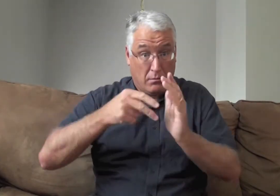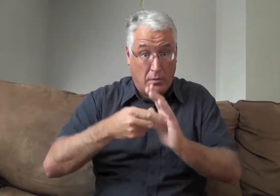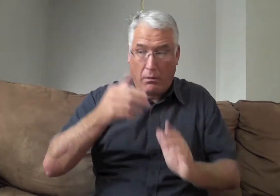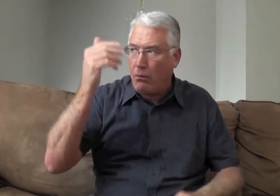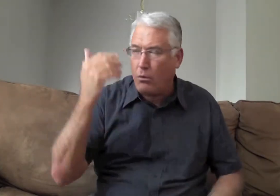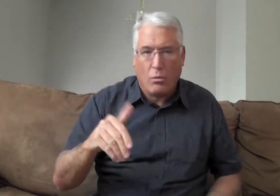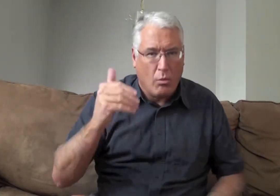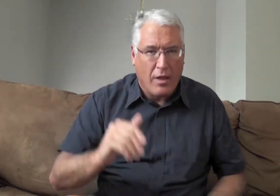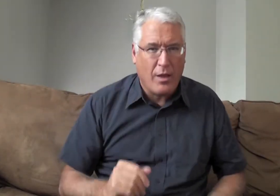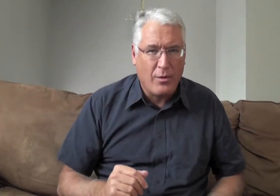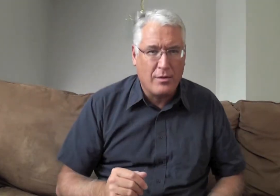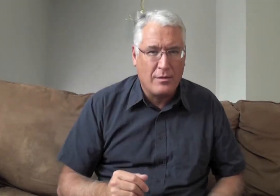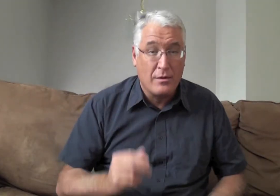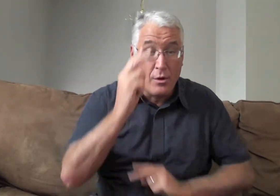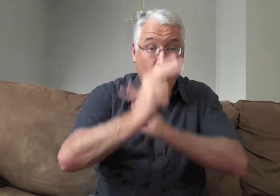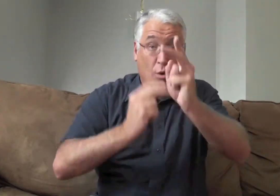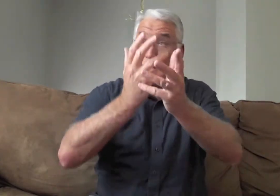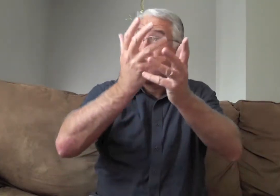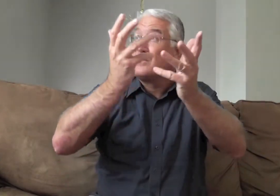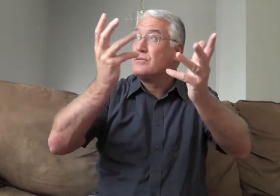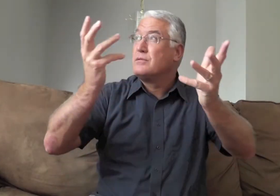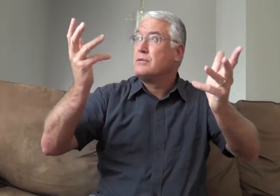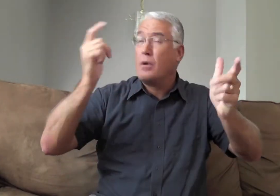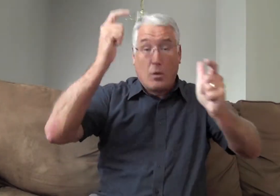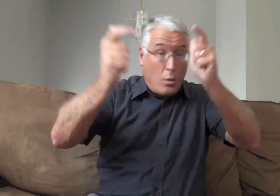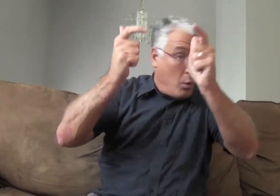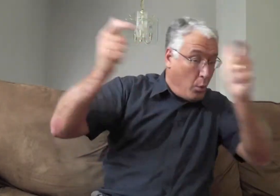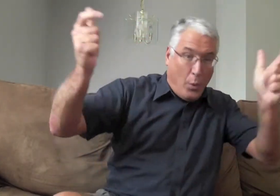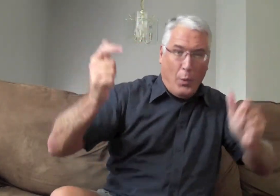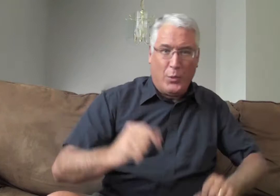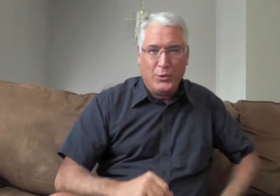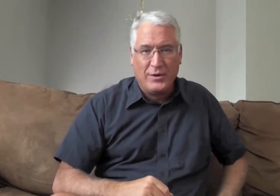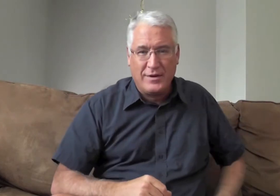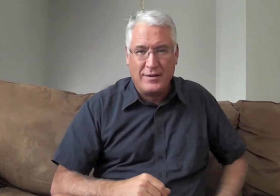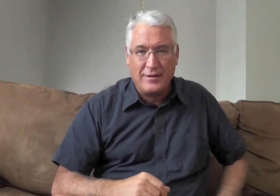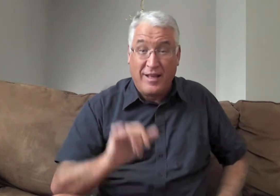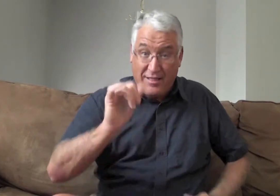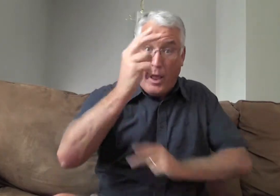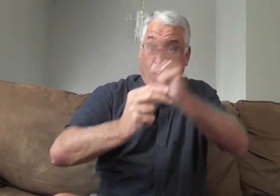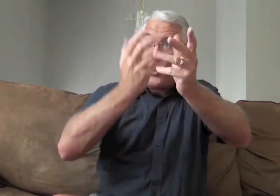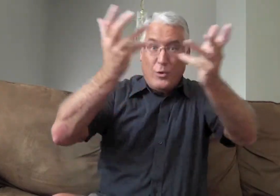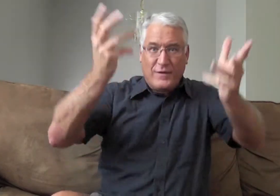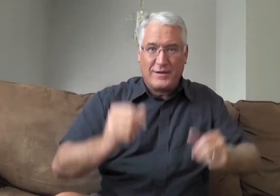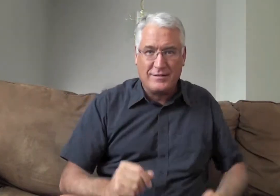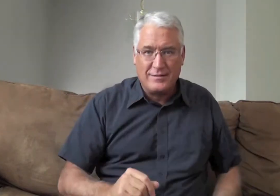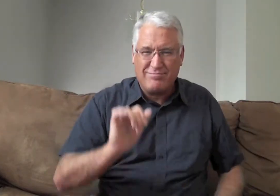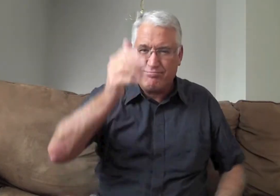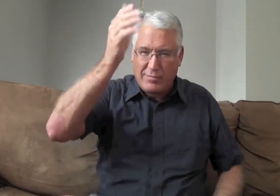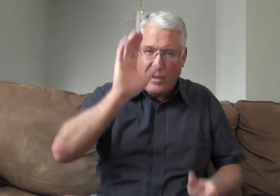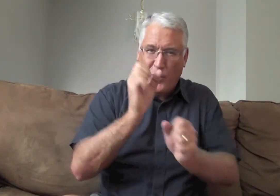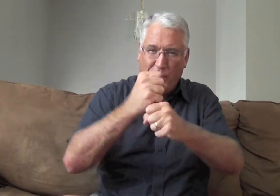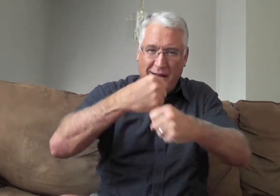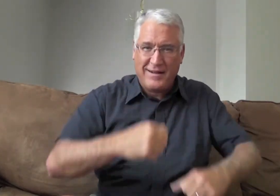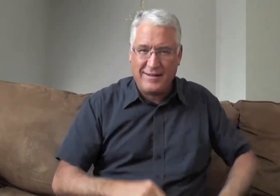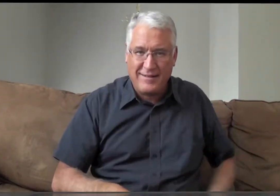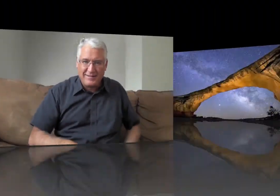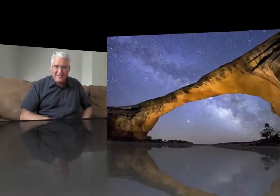fast. That means, wow, the universe, it is enormous. That is what our Creator made.